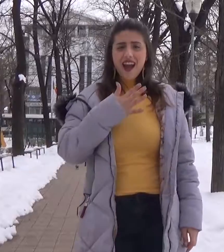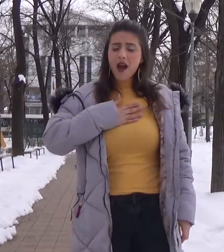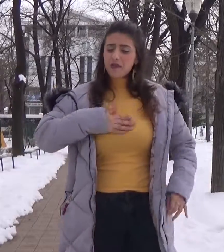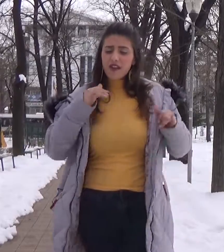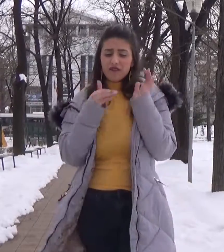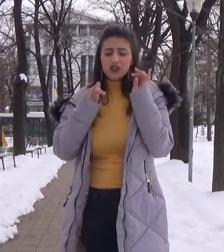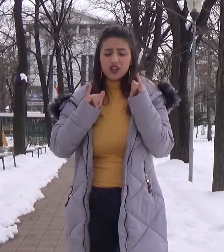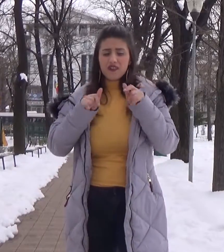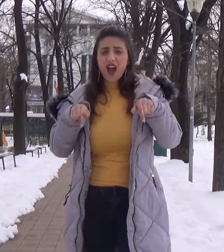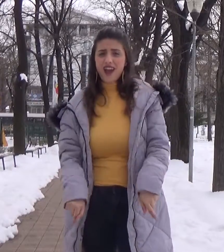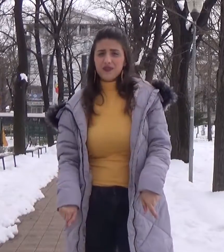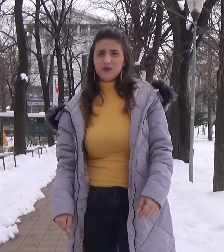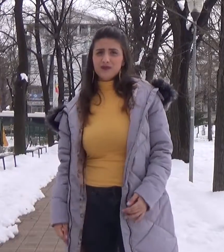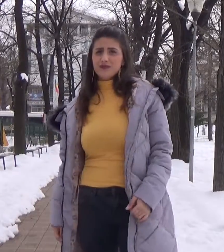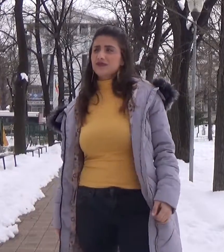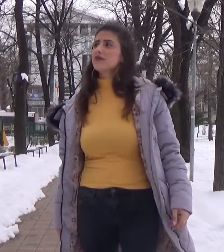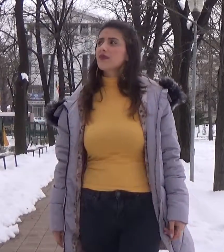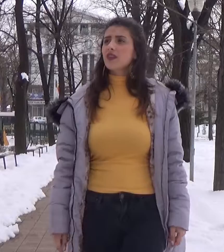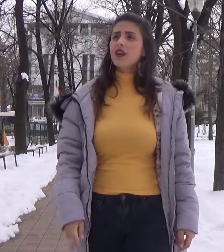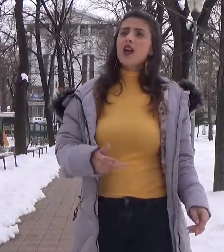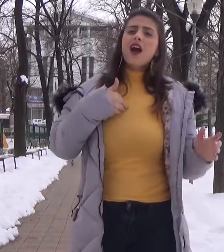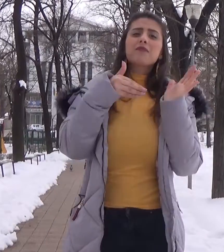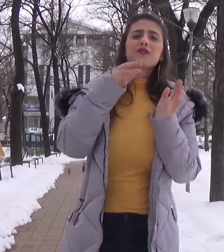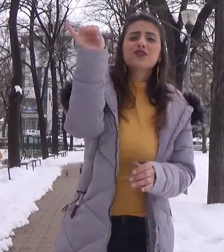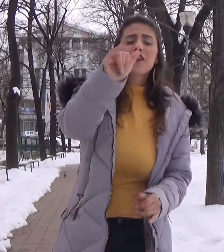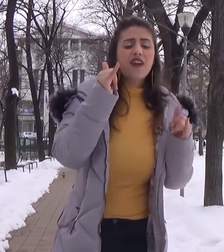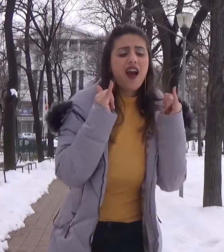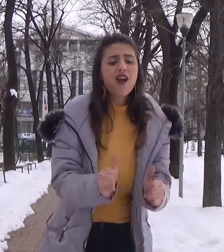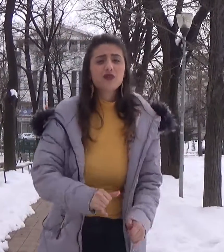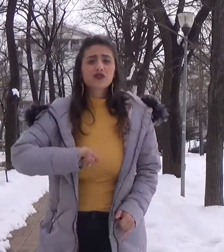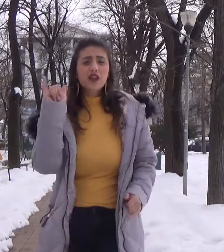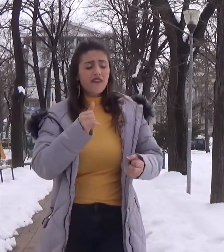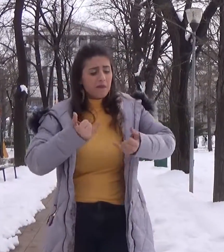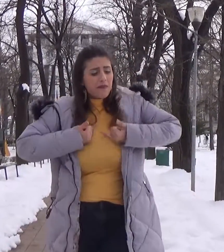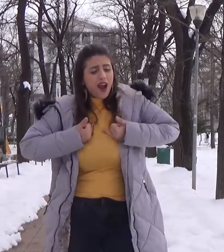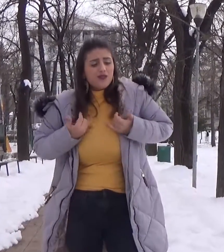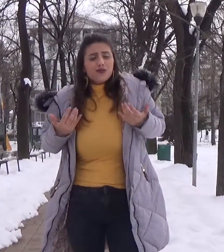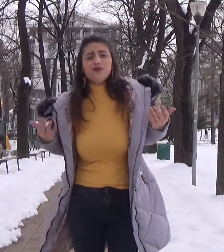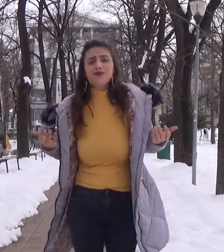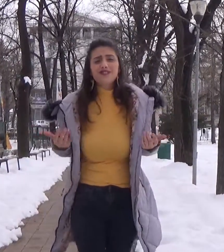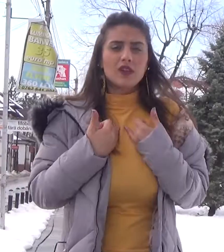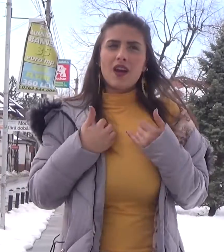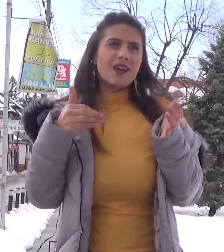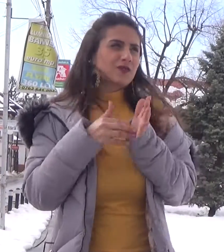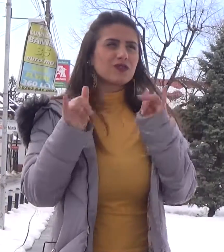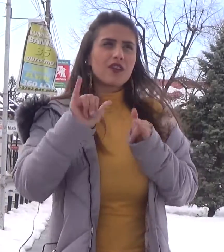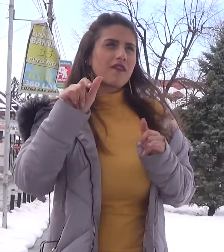now. I need somebody now. Someone to help me